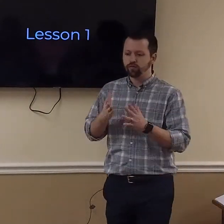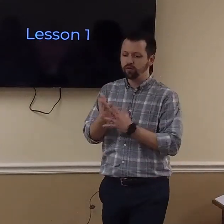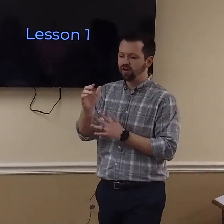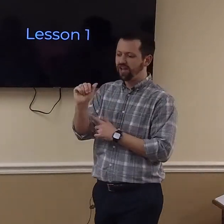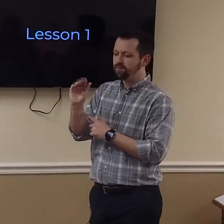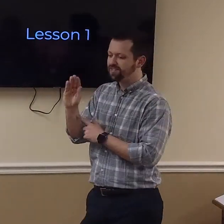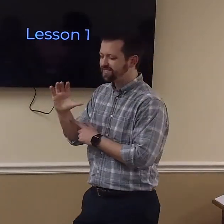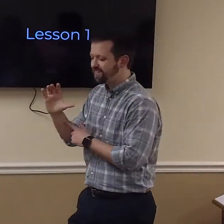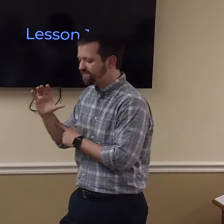through our ABCs.